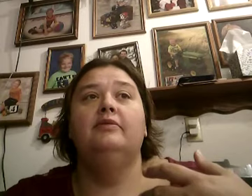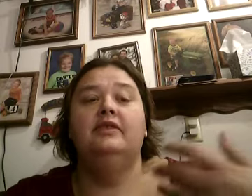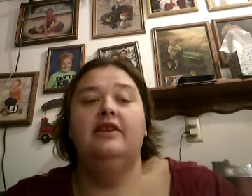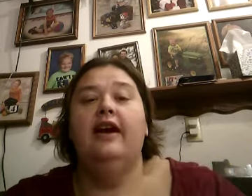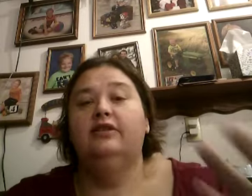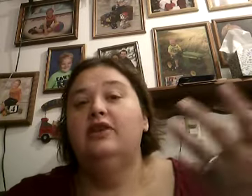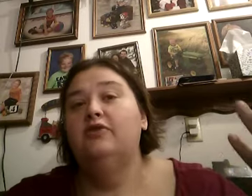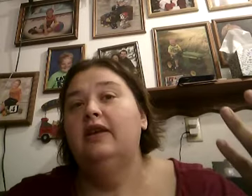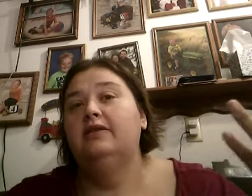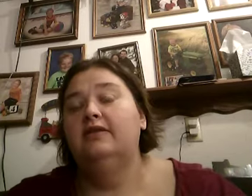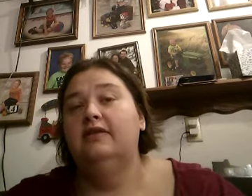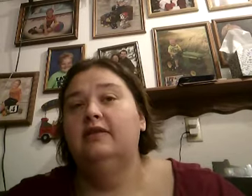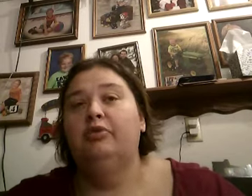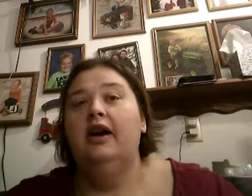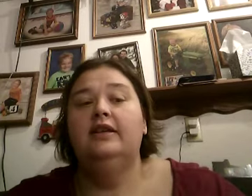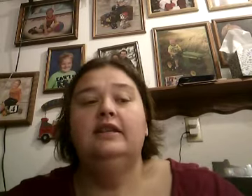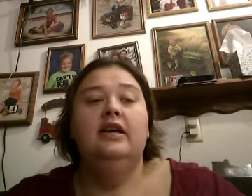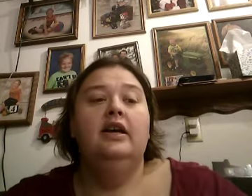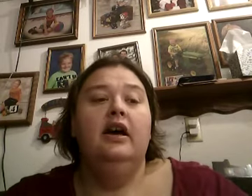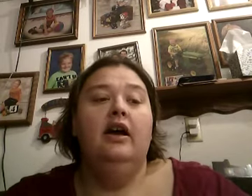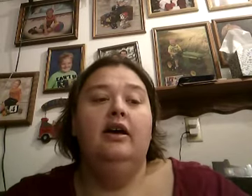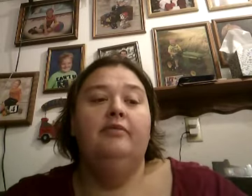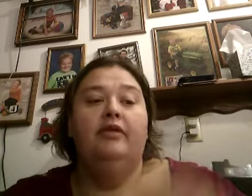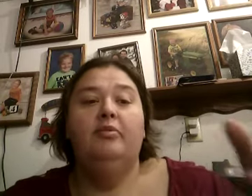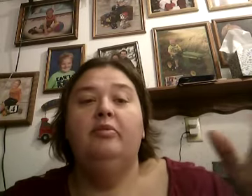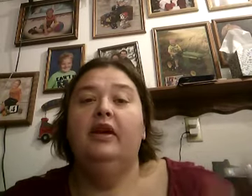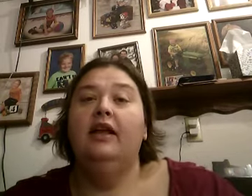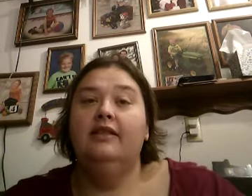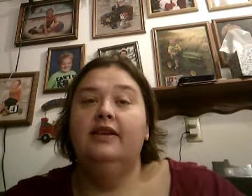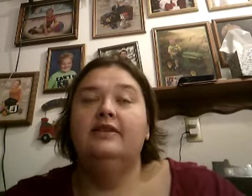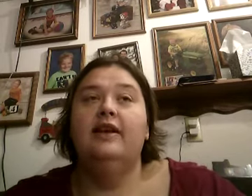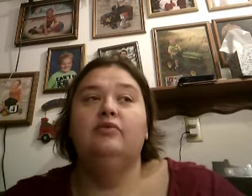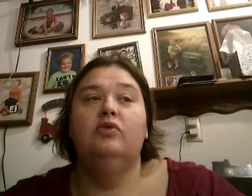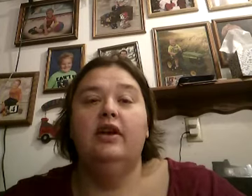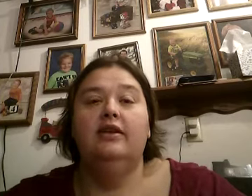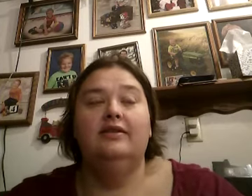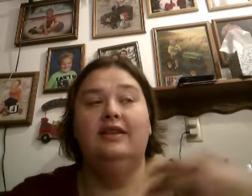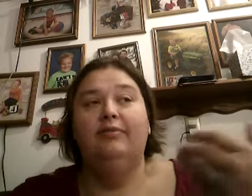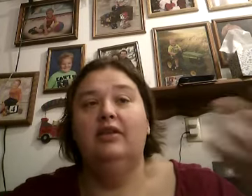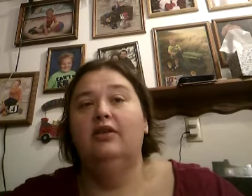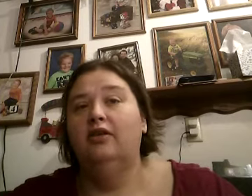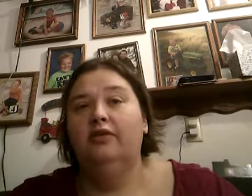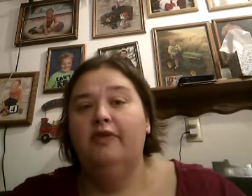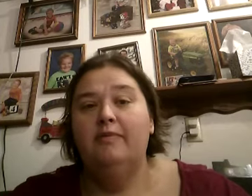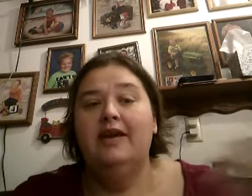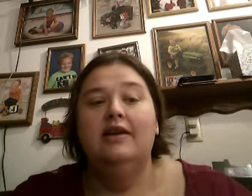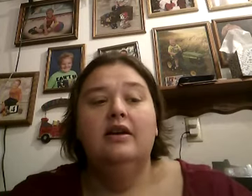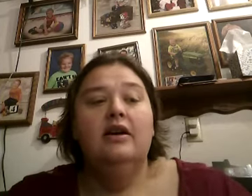see actually who gets the prize. The three people that got these names will get something little from me.